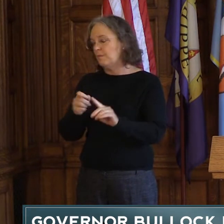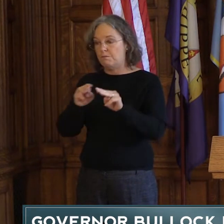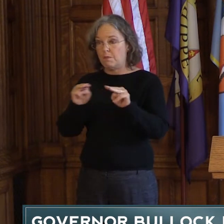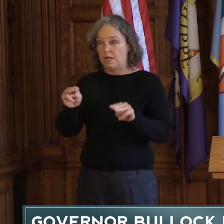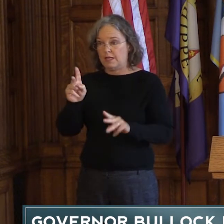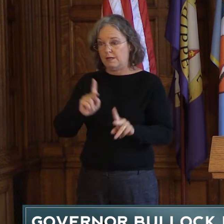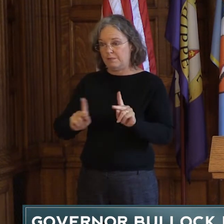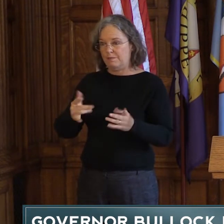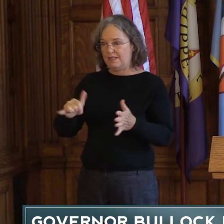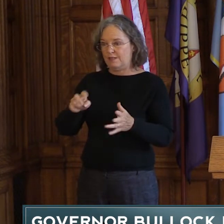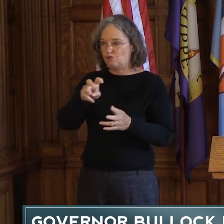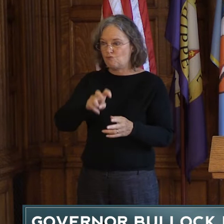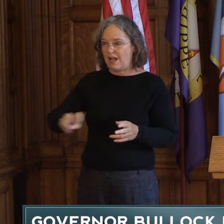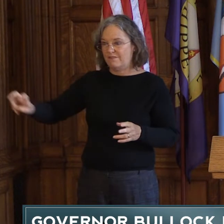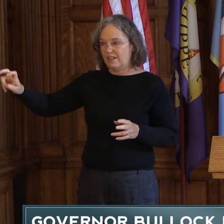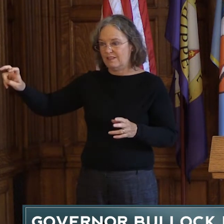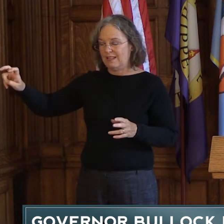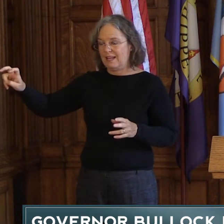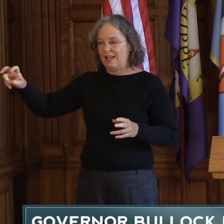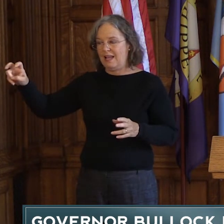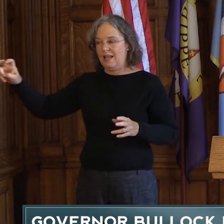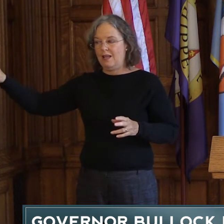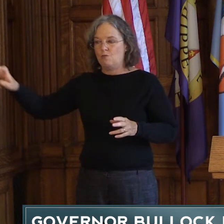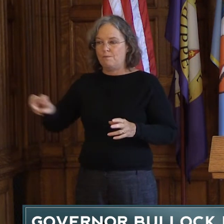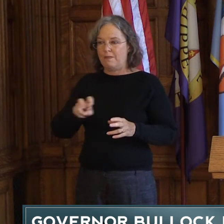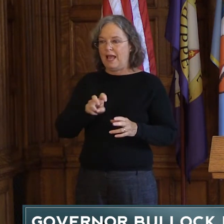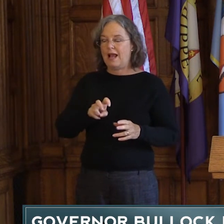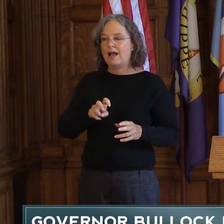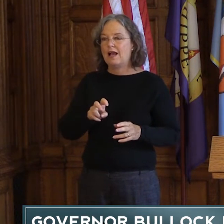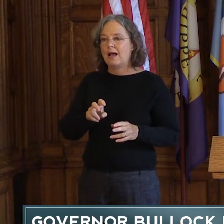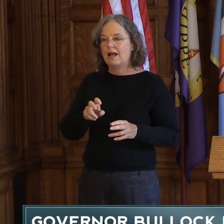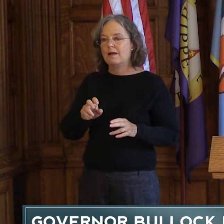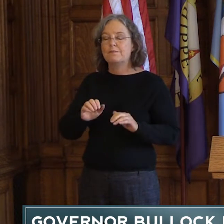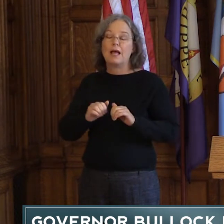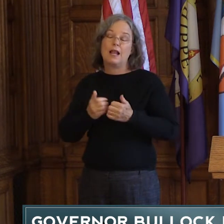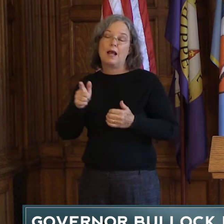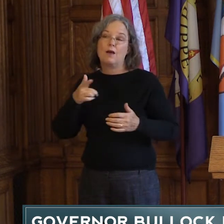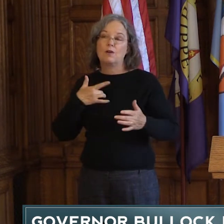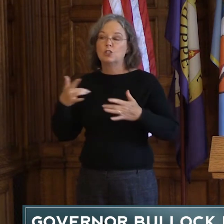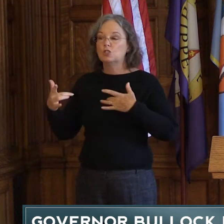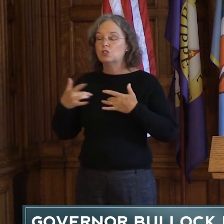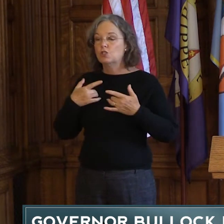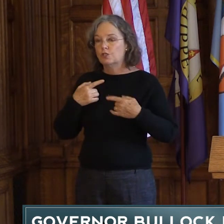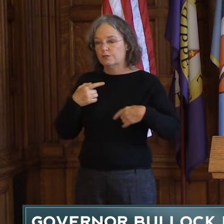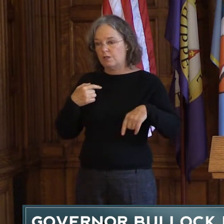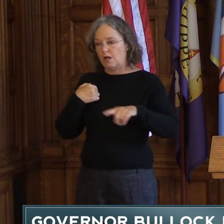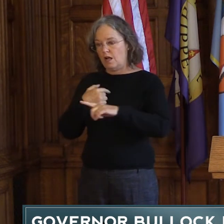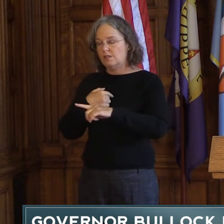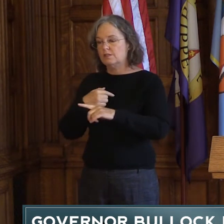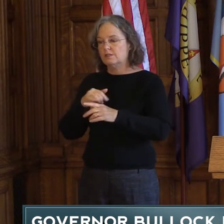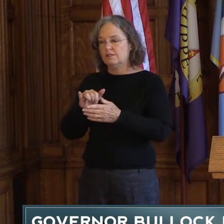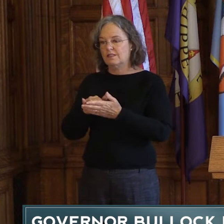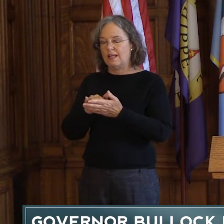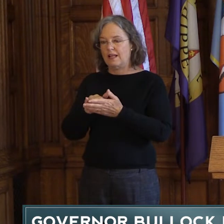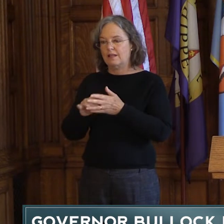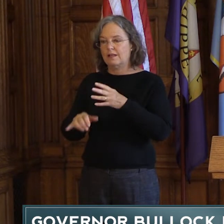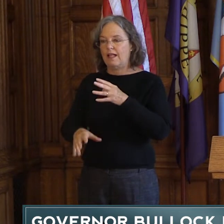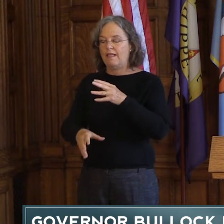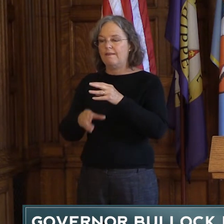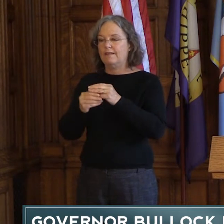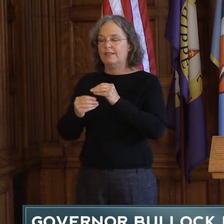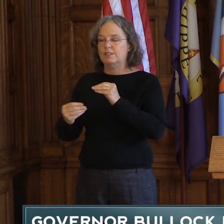that had traveled out of state. How concerned are you that additional transmission come